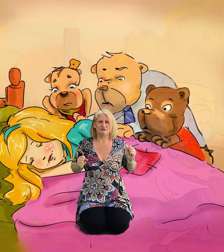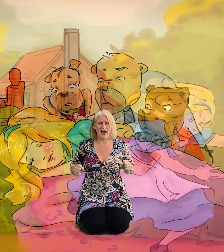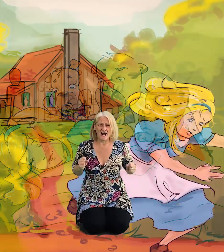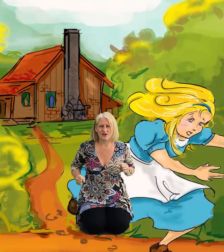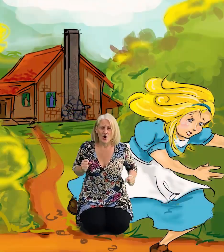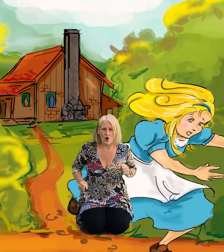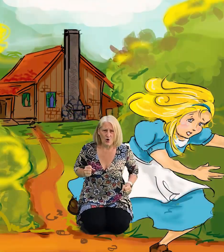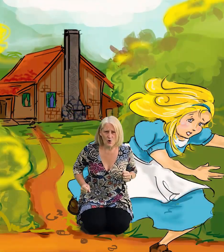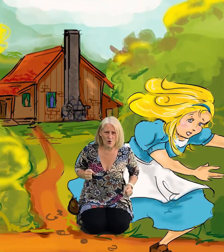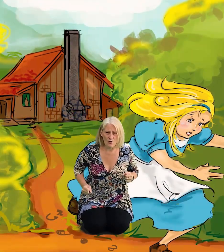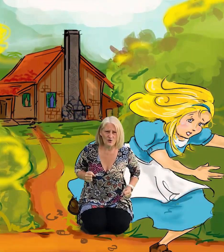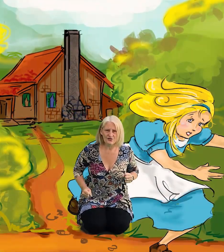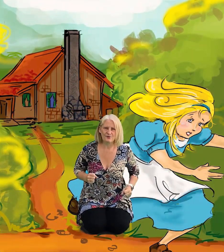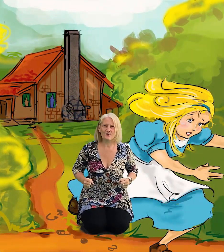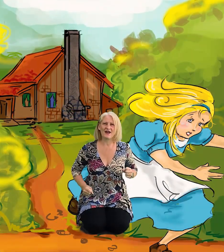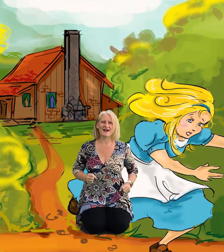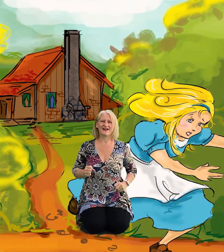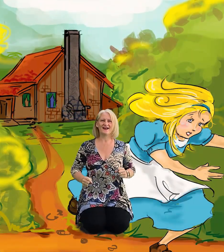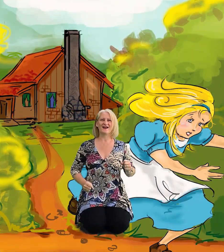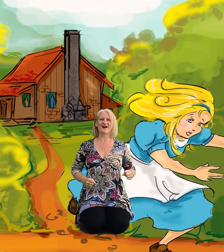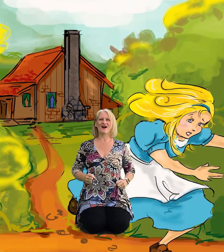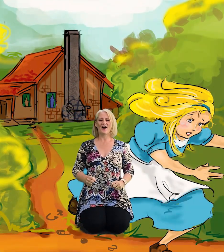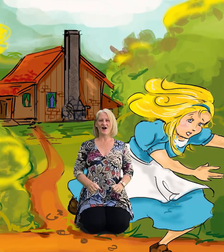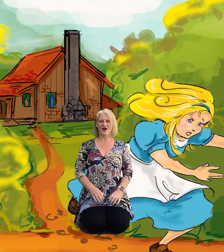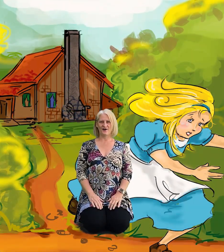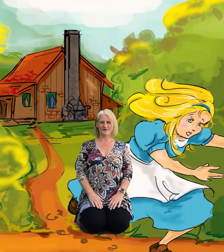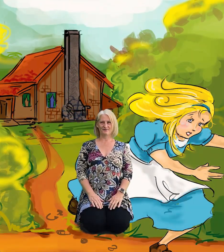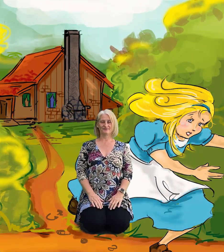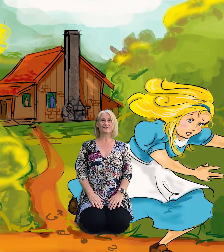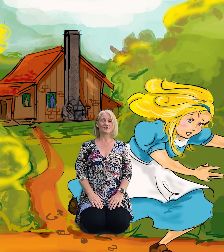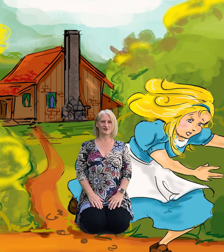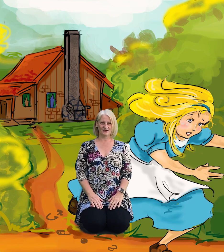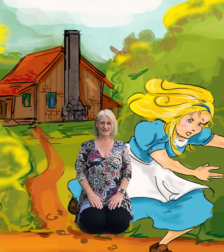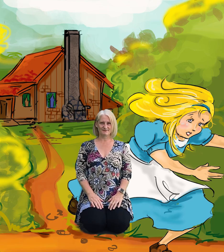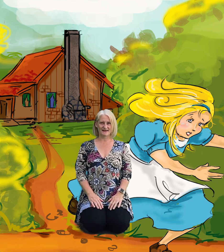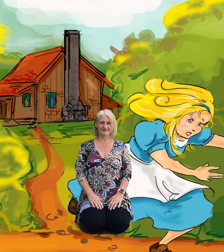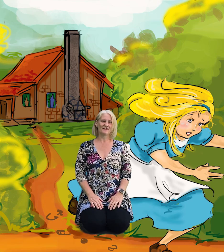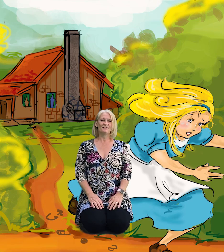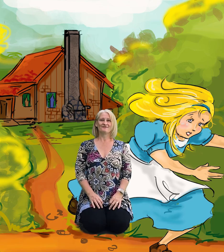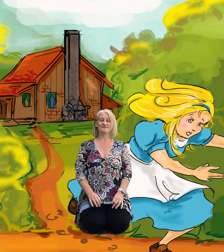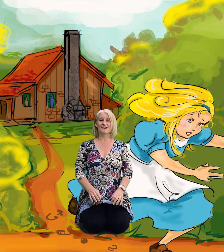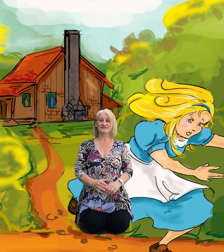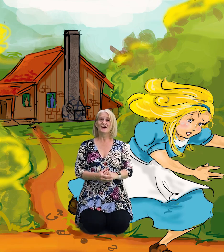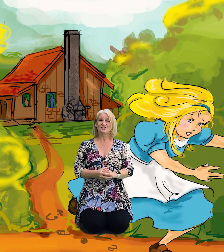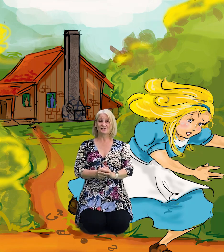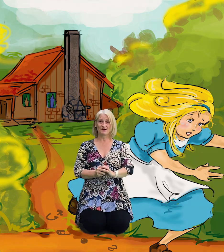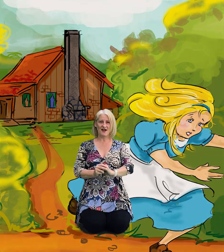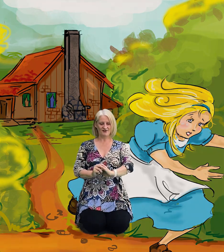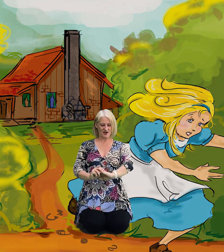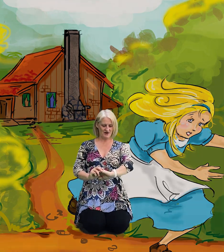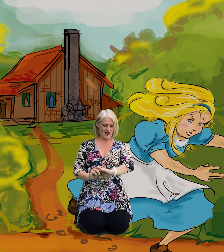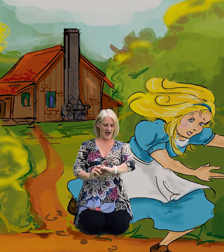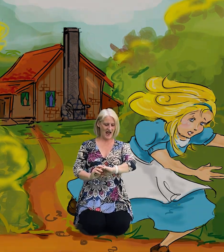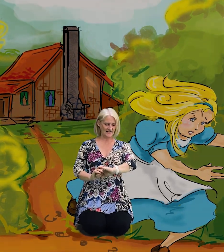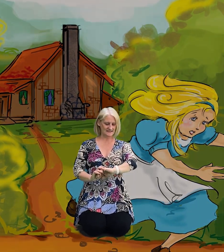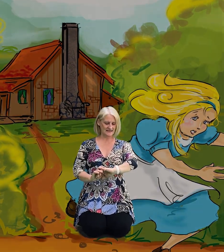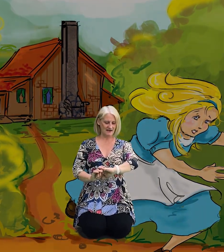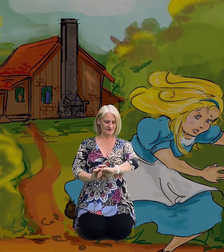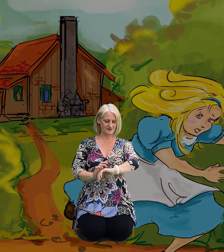ran all the way home. Goodness me. Right, shall we have a go at acting out the